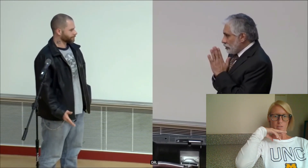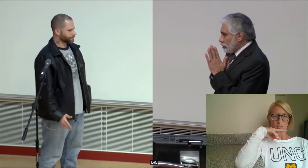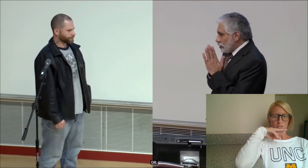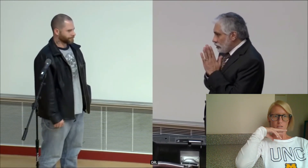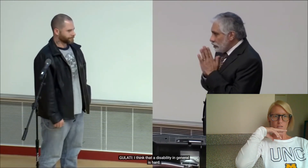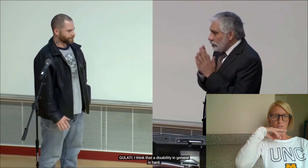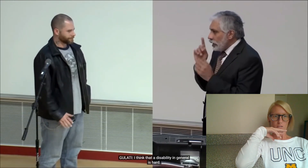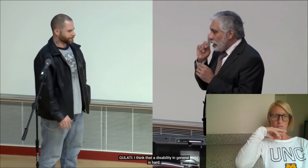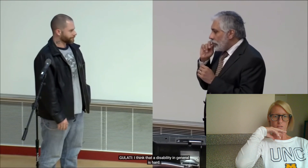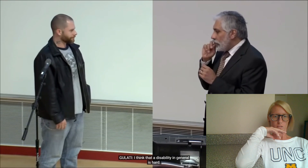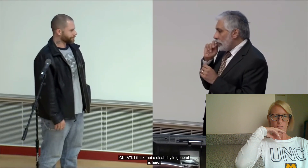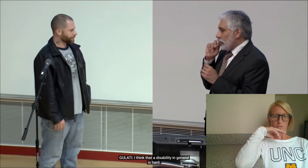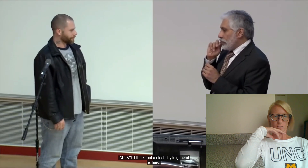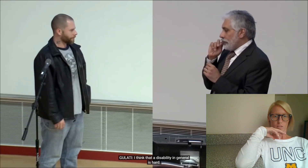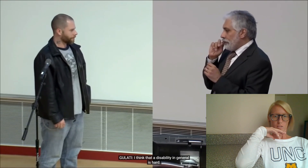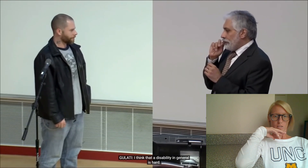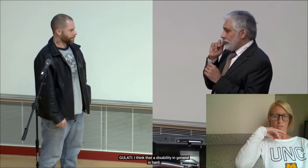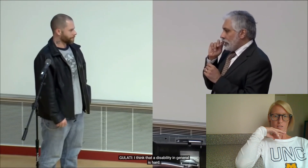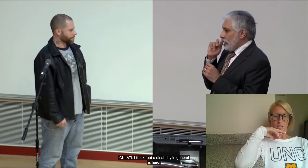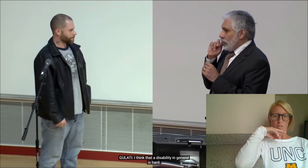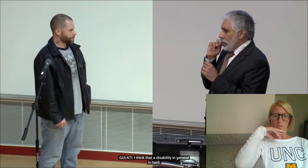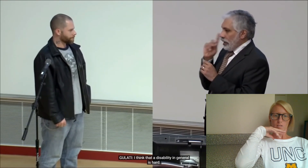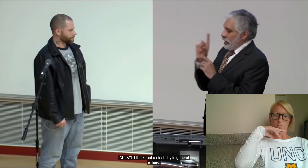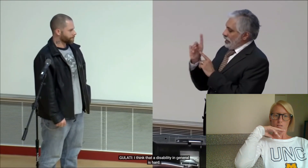hear and speak.